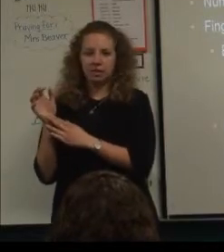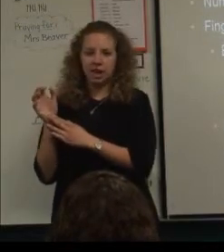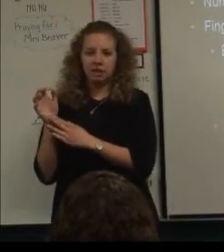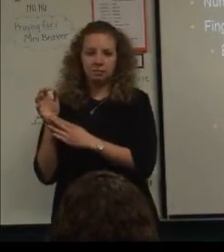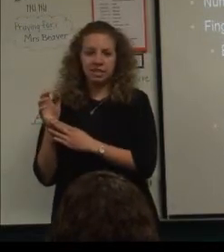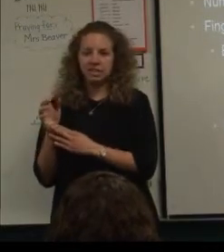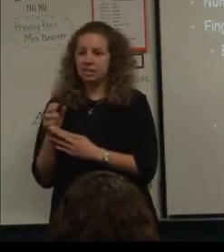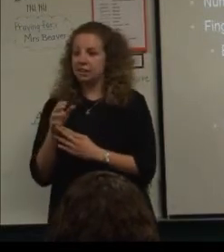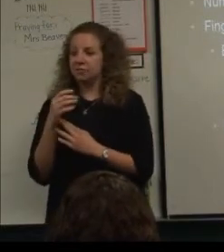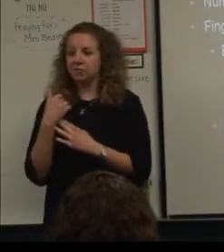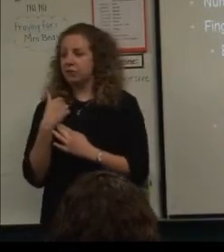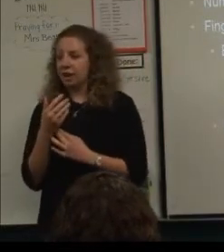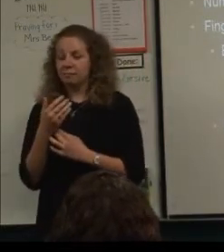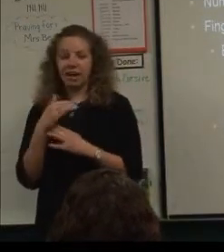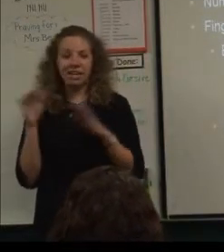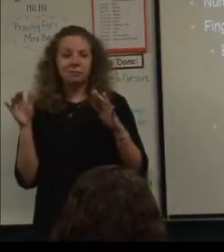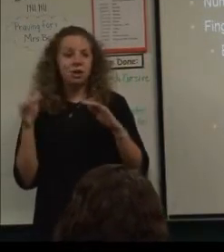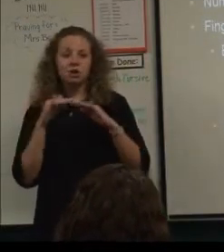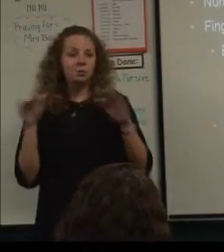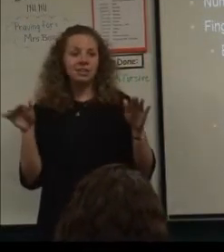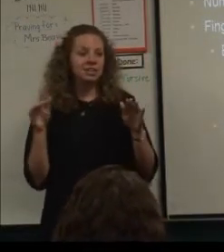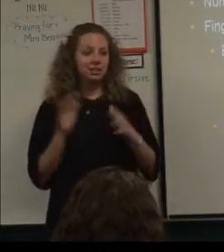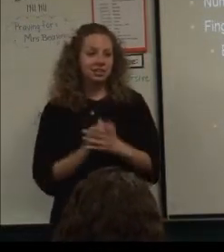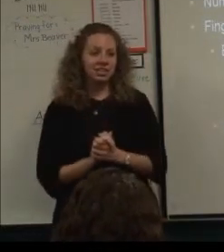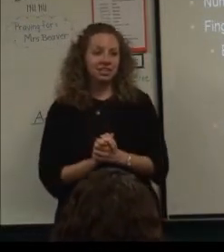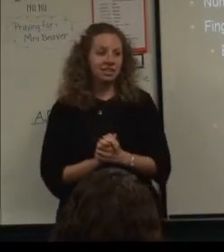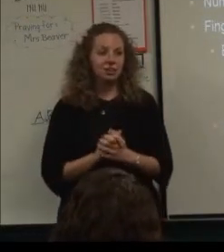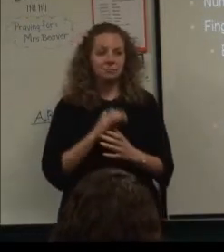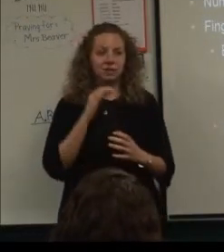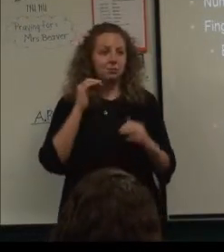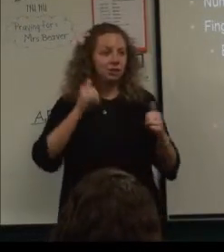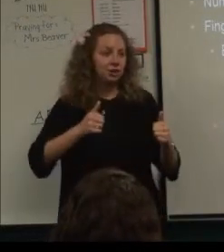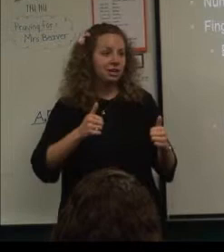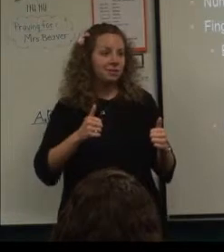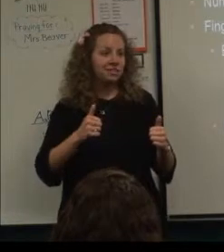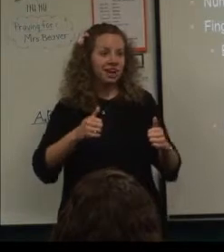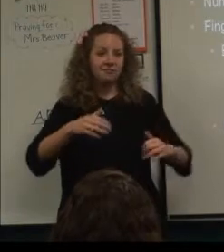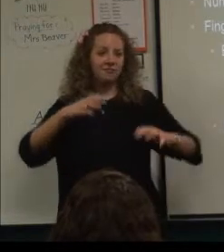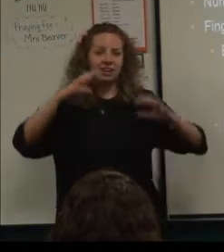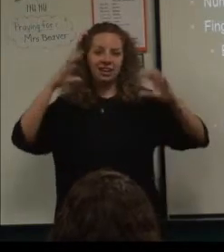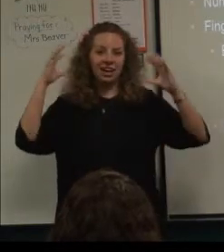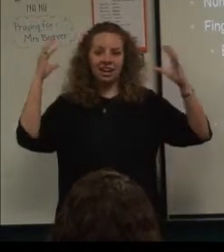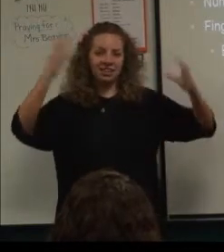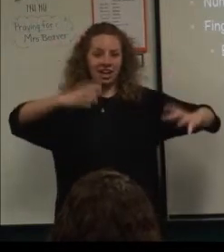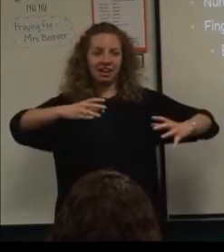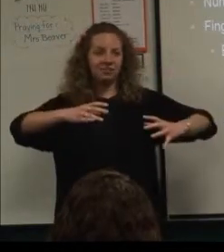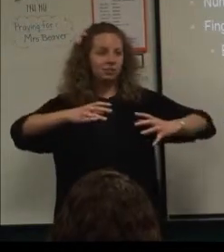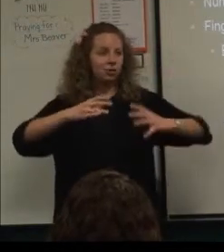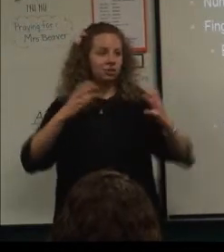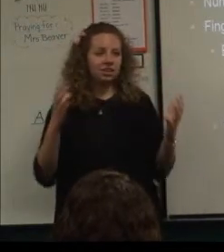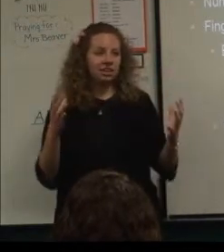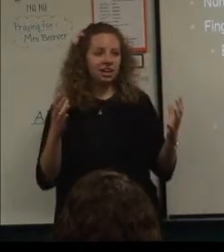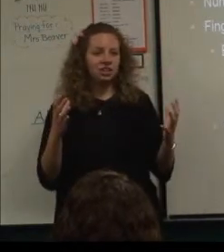that. Because if my name, nobody understands it. You can be really great at being deaf and like totally catch